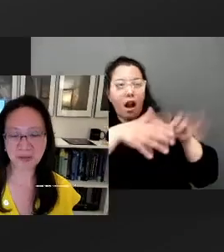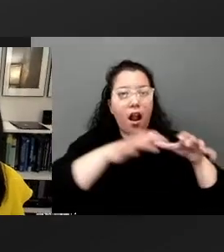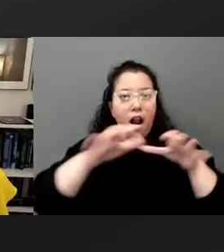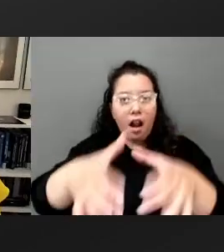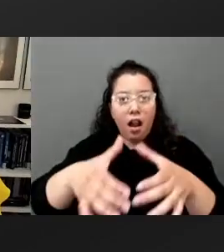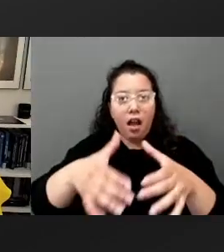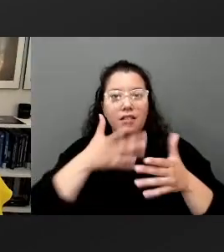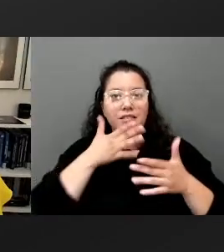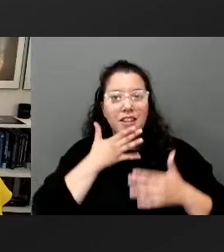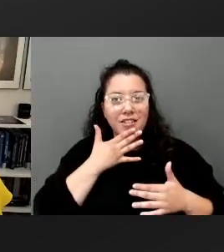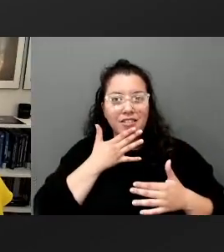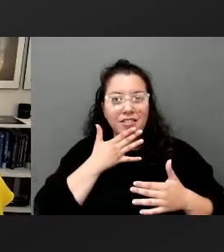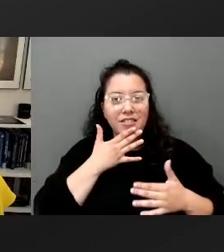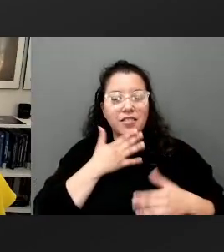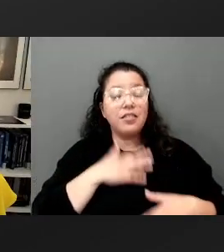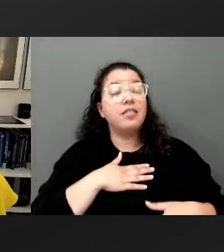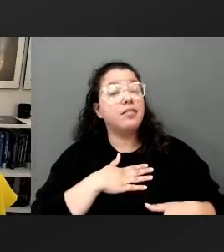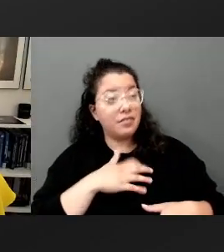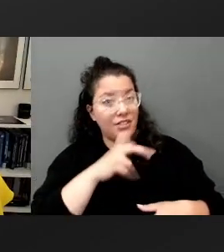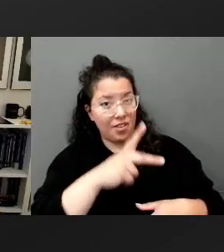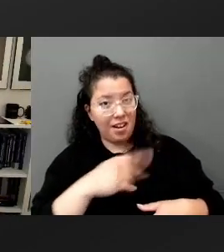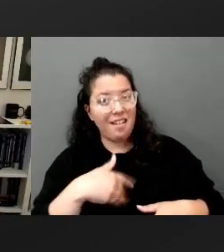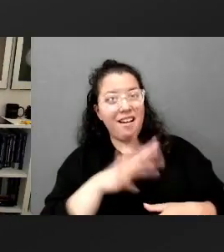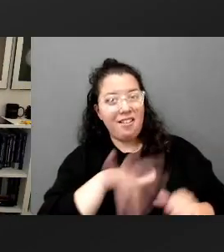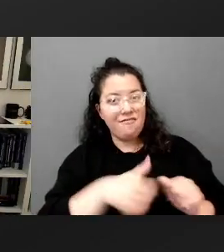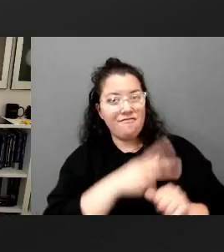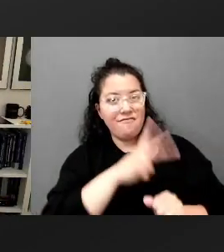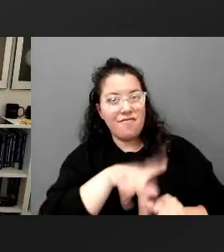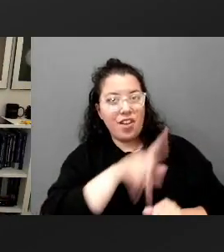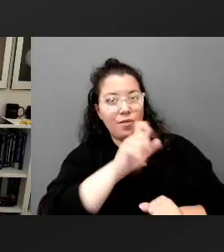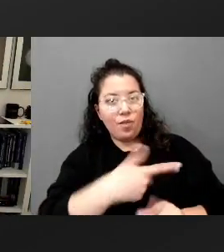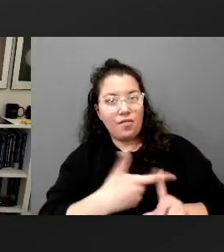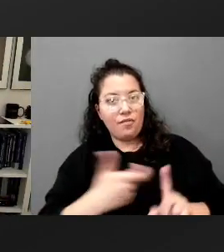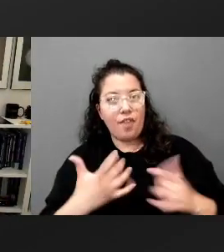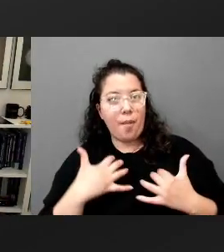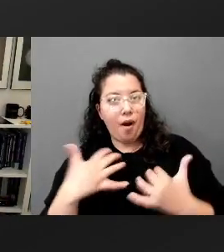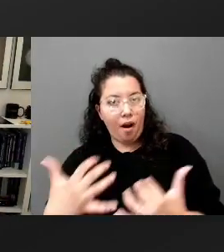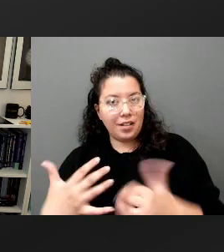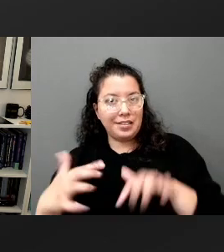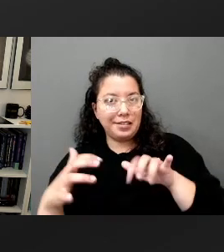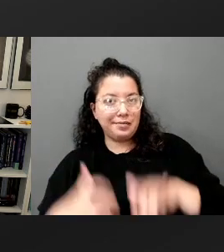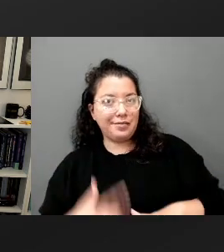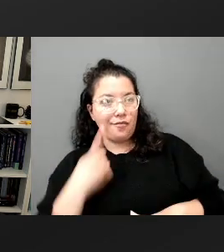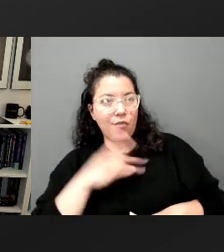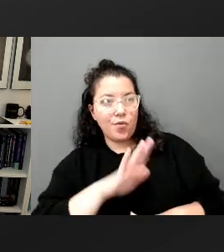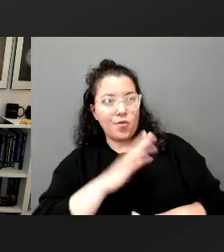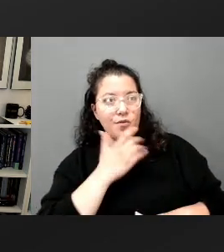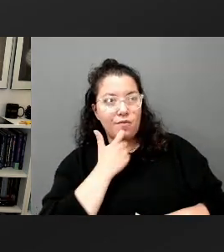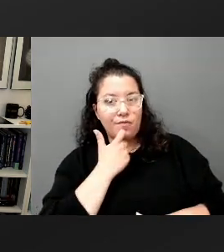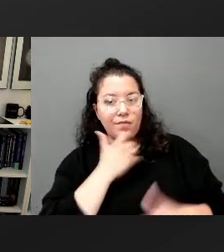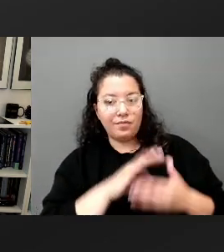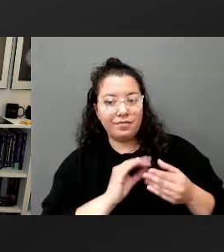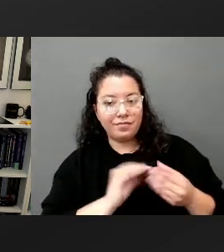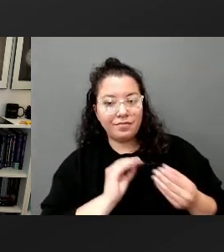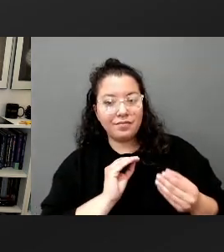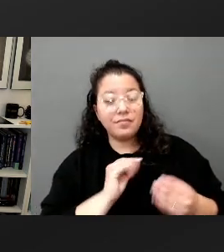Klaus, I'm going to follow up with a question from the audience that's related to what you just said. So you mentioned